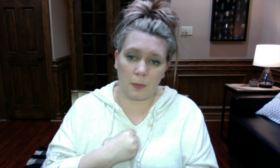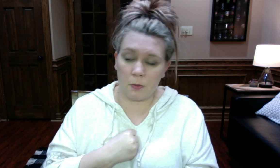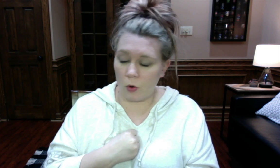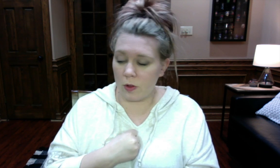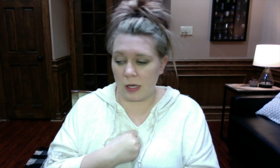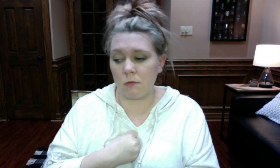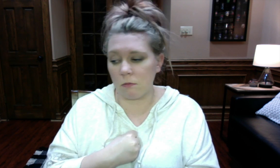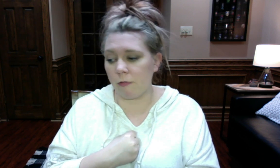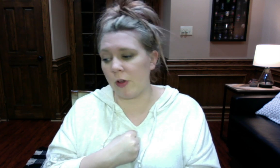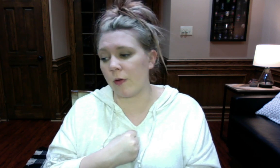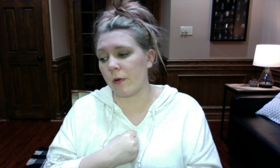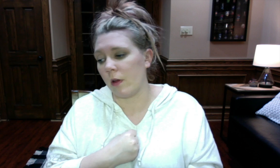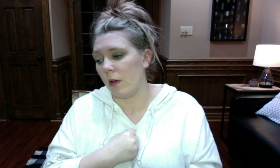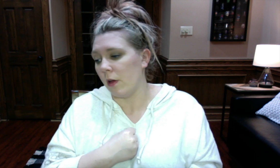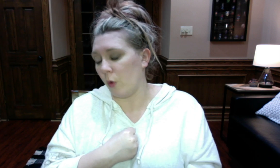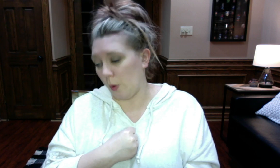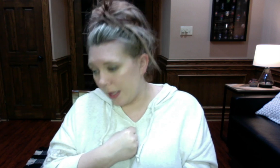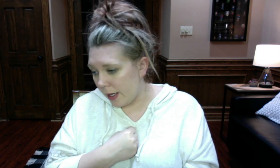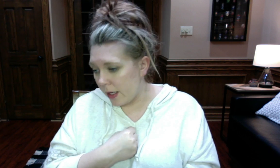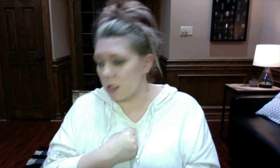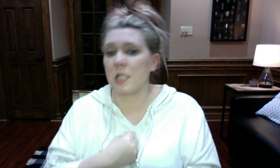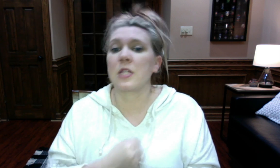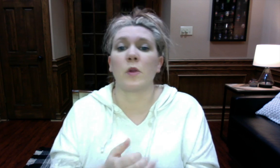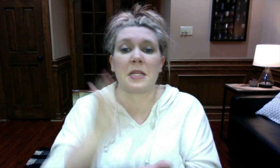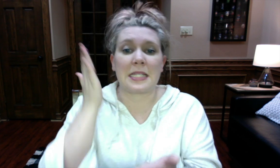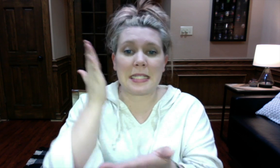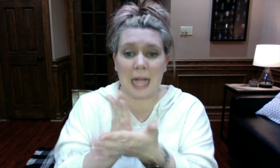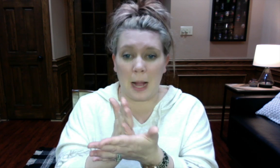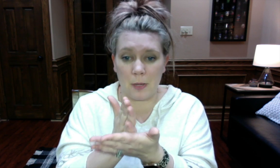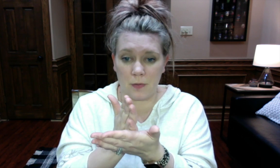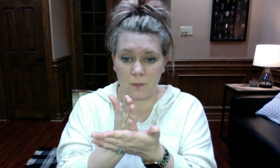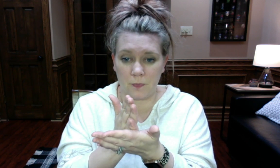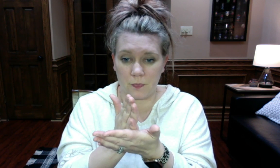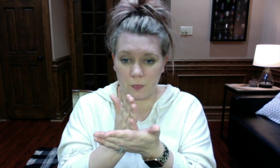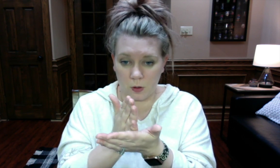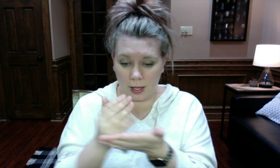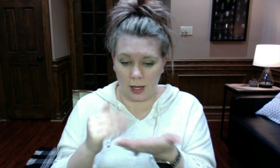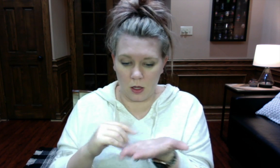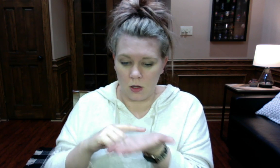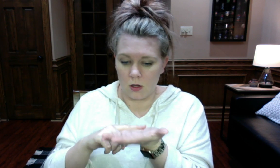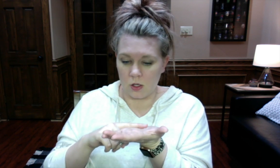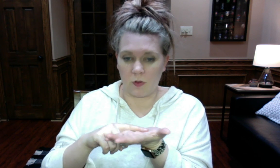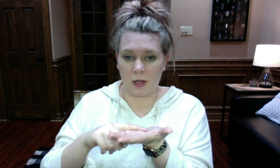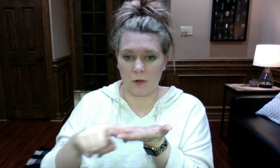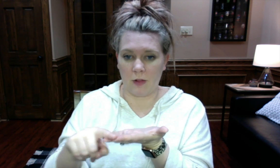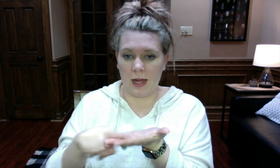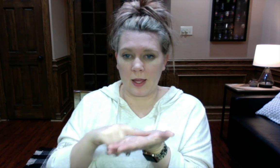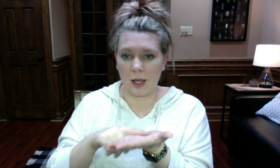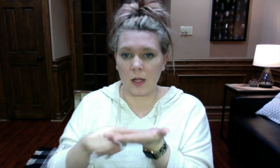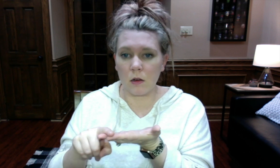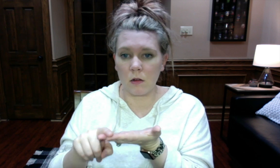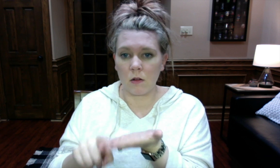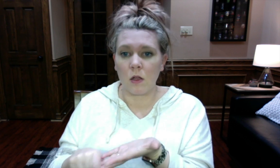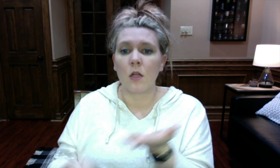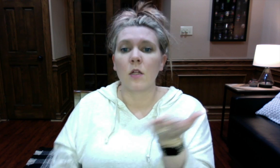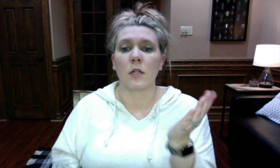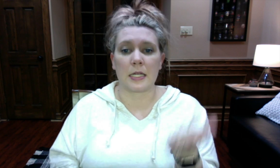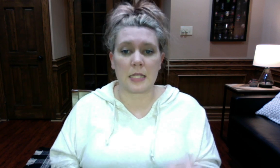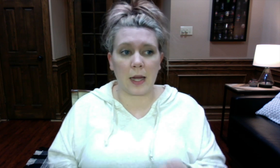more than food or eat. It's going to be stop. Okay? You've got your flat hand. Like I said, if